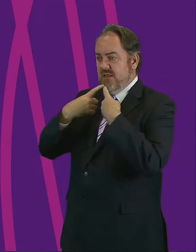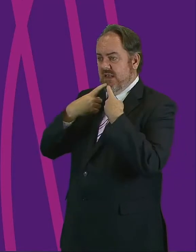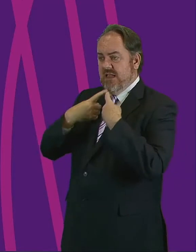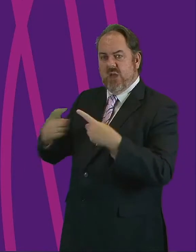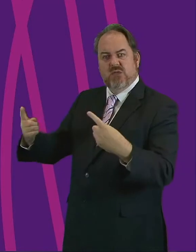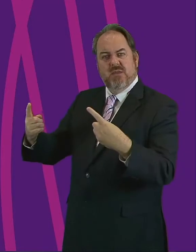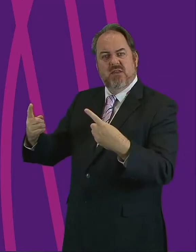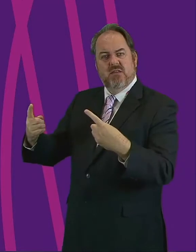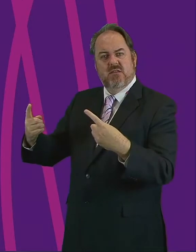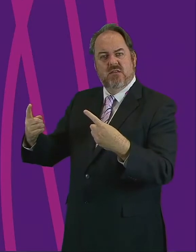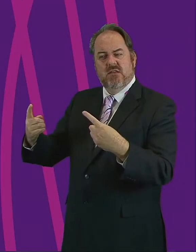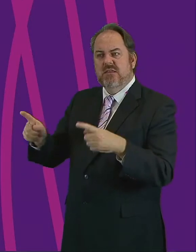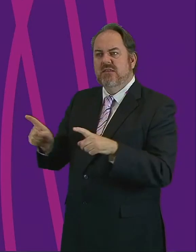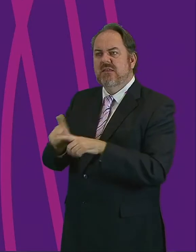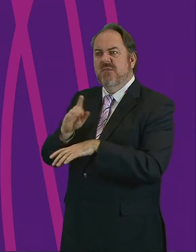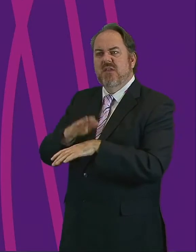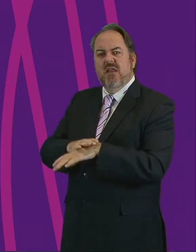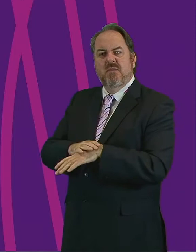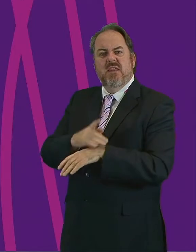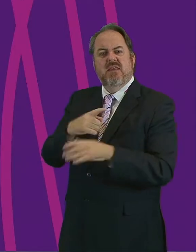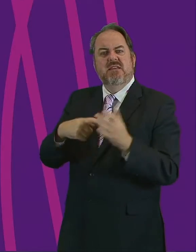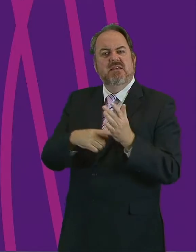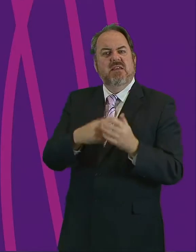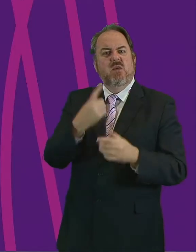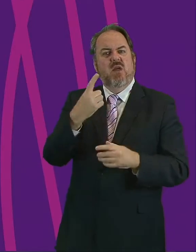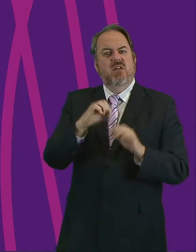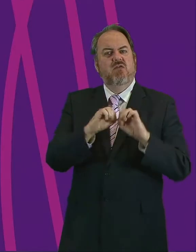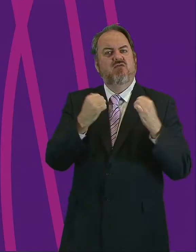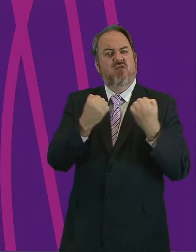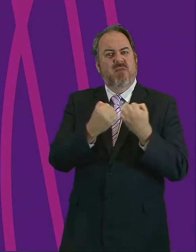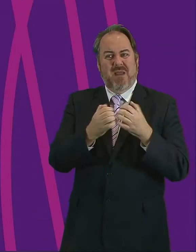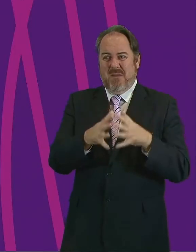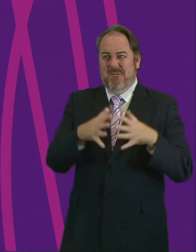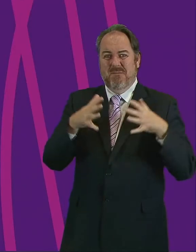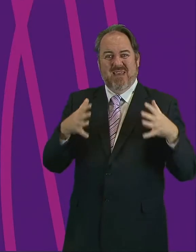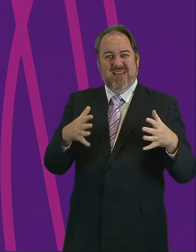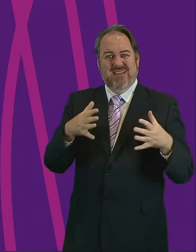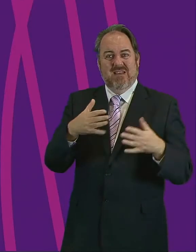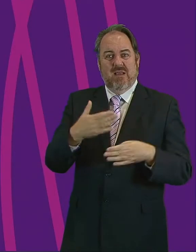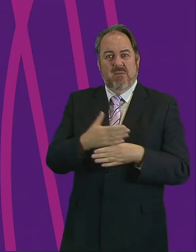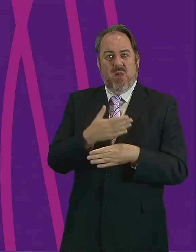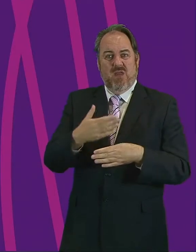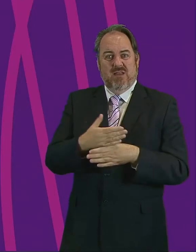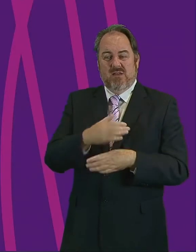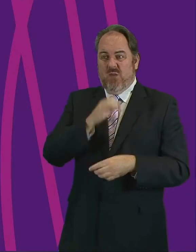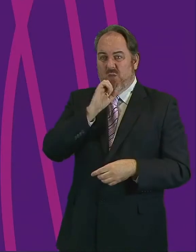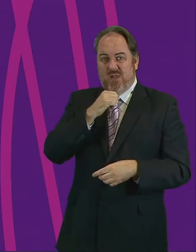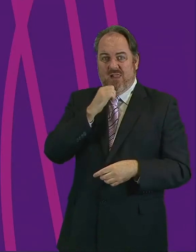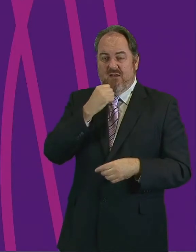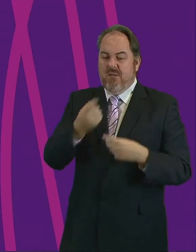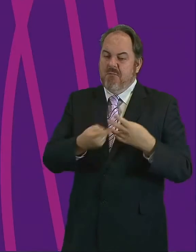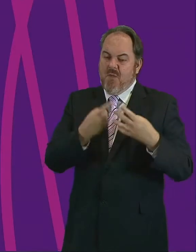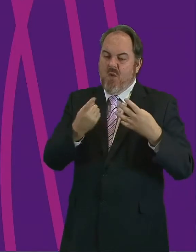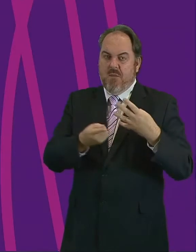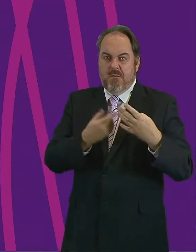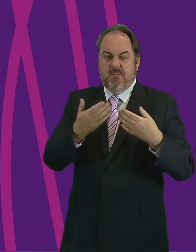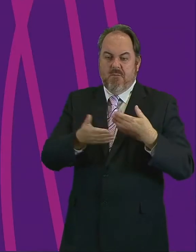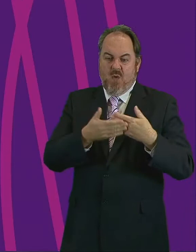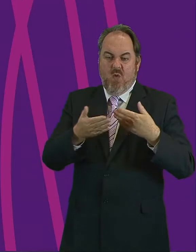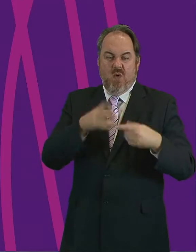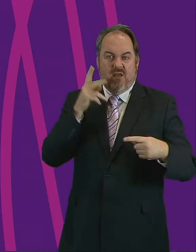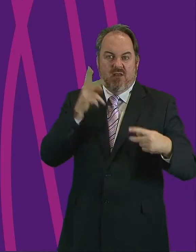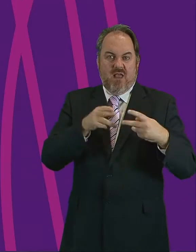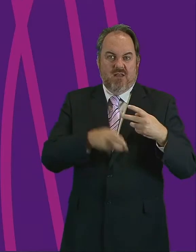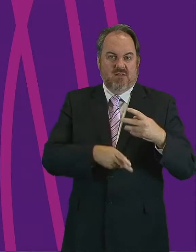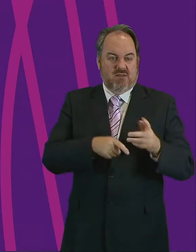that we've heard that the G1 Group in Glasgow, one of our biggest hospitality employers, is announcing another wave of redundancies.